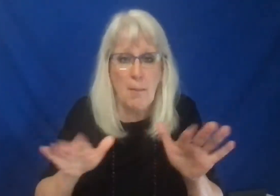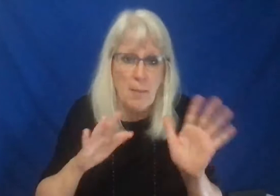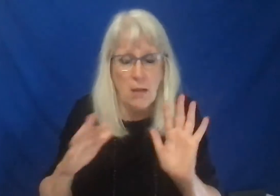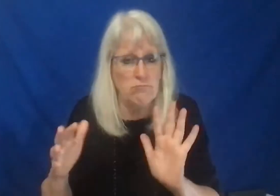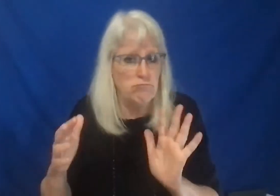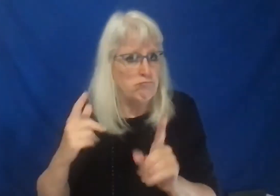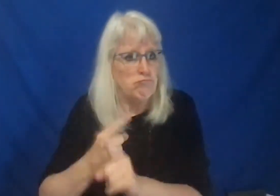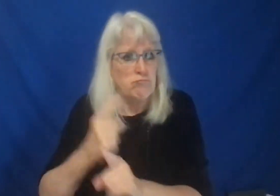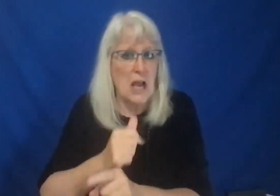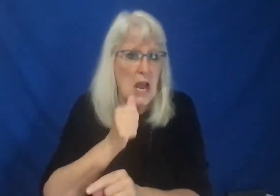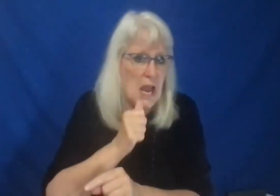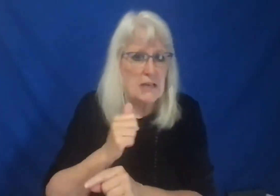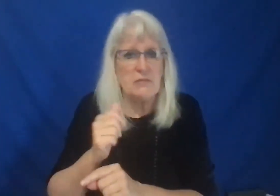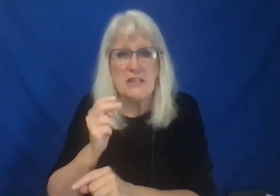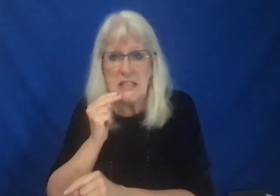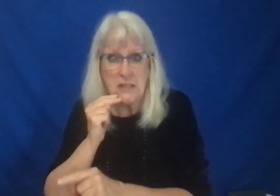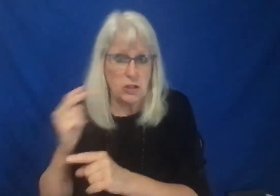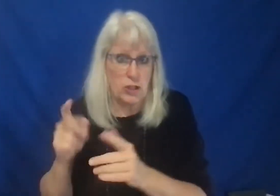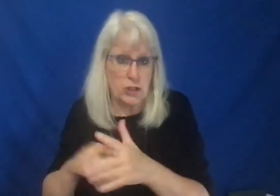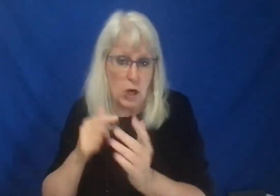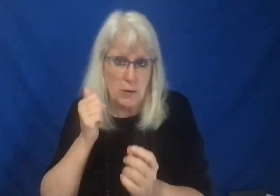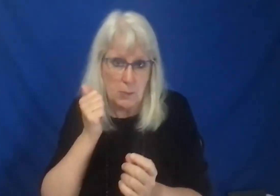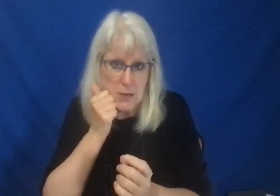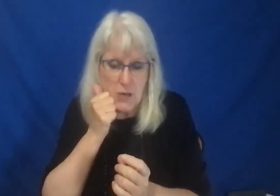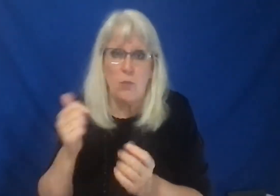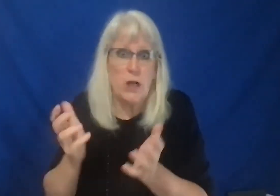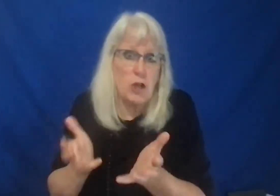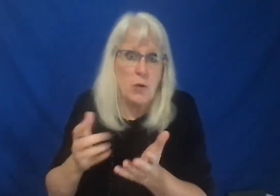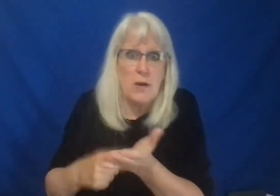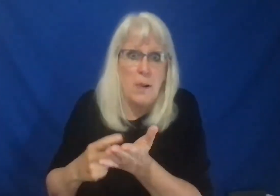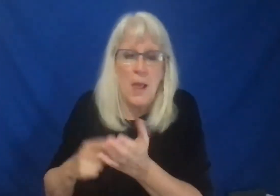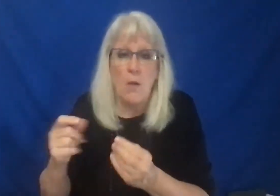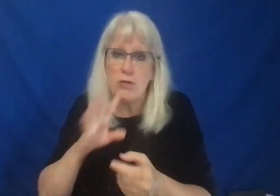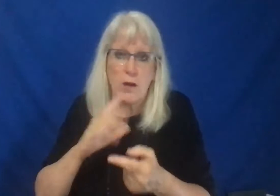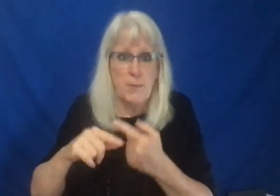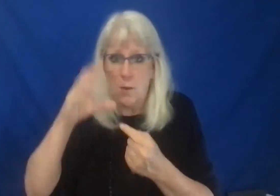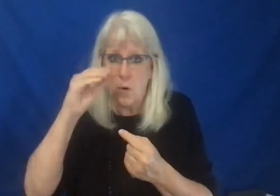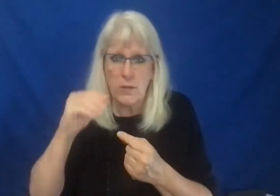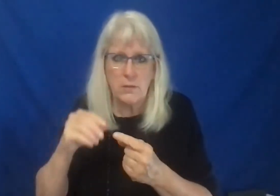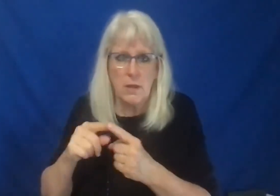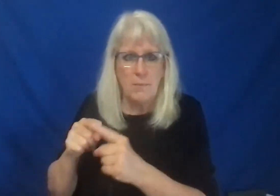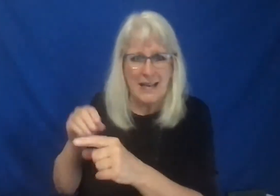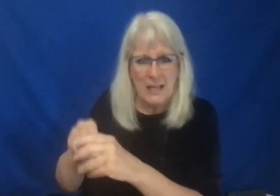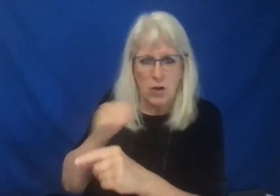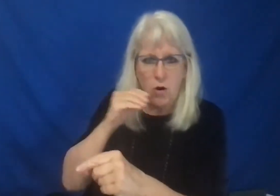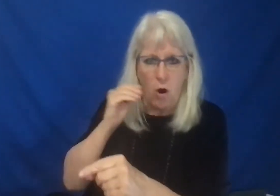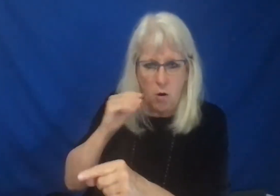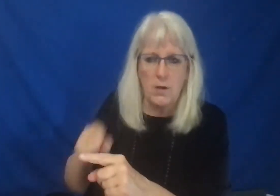We talked about her period when she began to menstruate. We talked about boys, and she was being actively abused in her home. And every bad thing that could happen